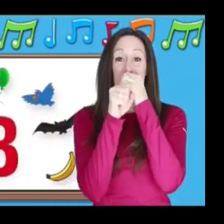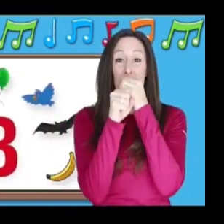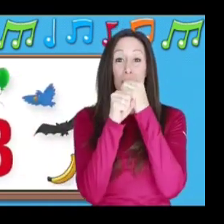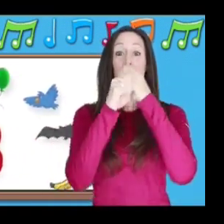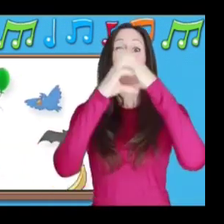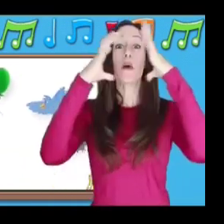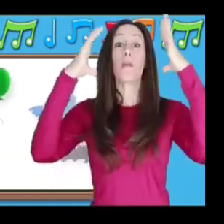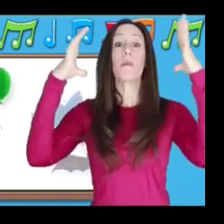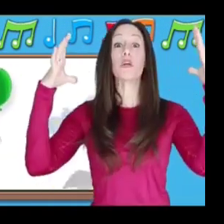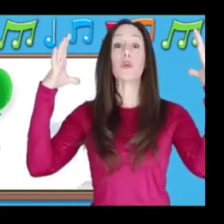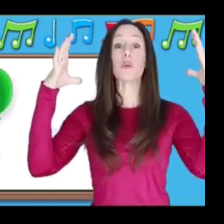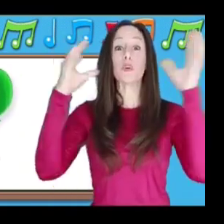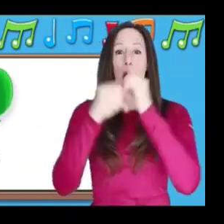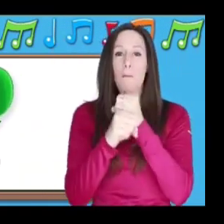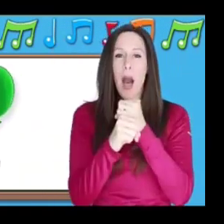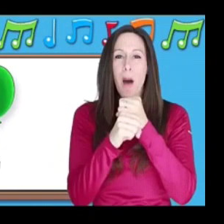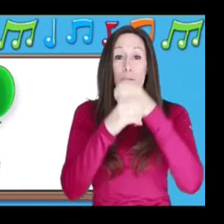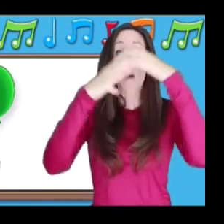for balloon,